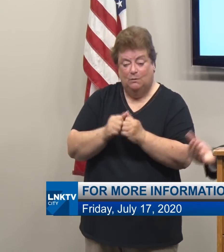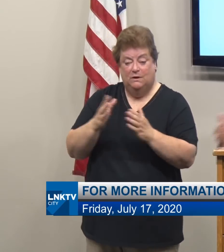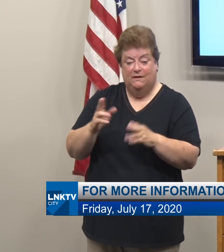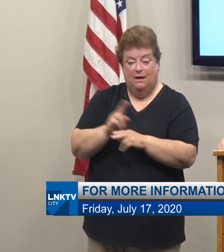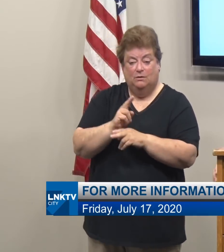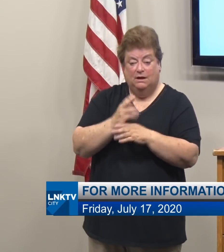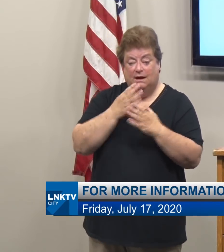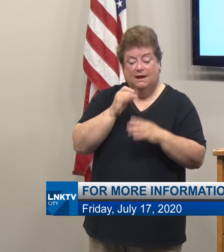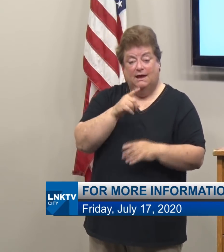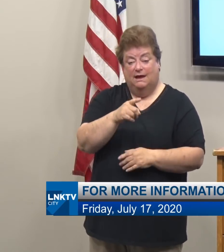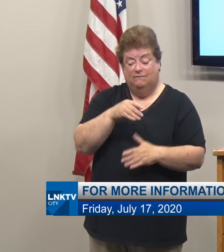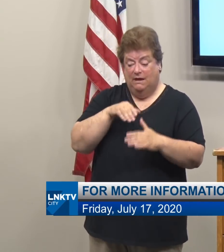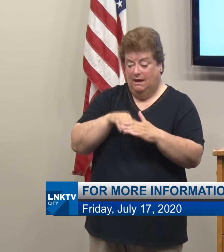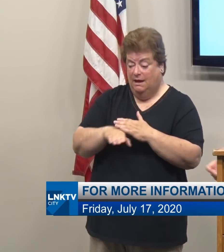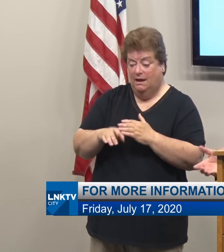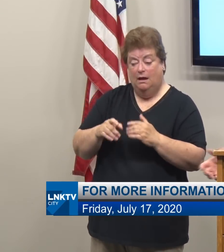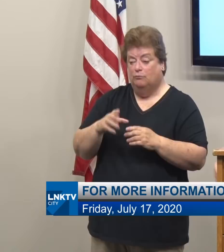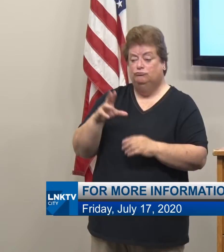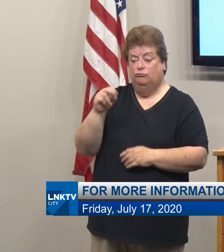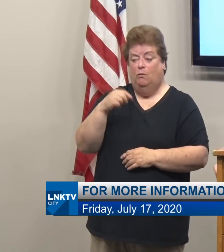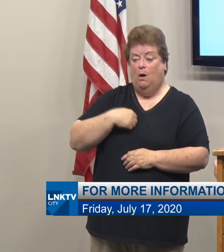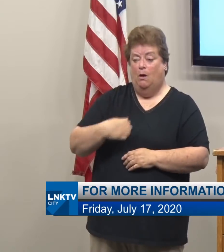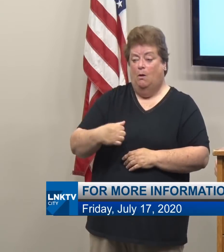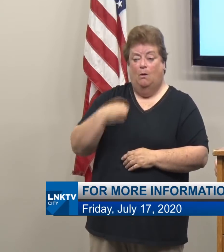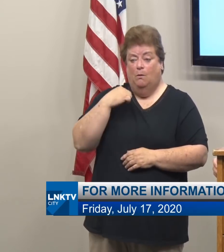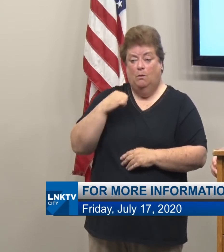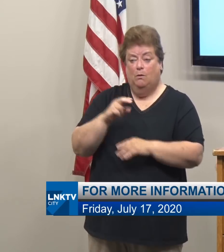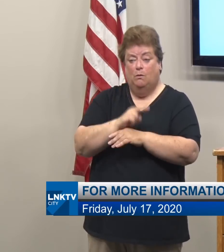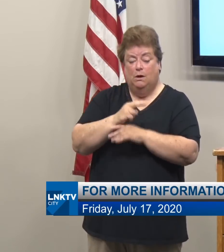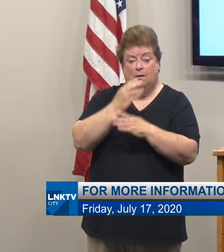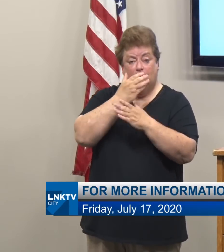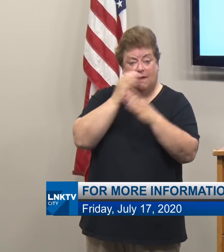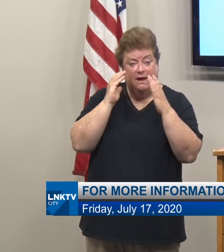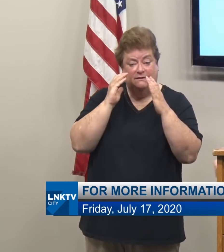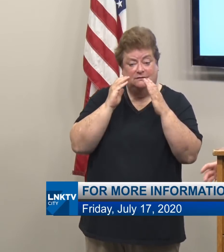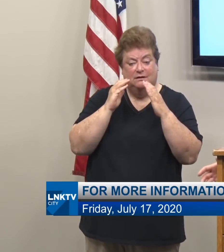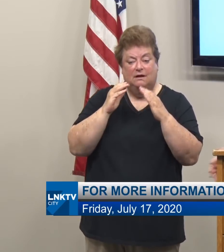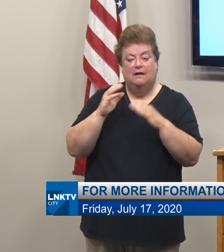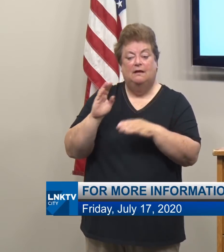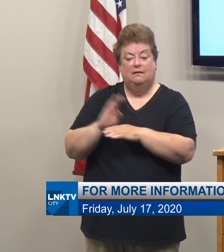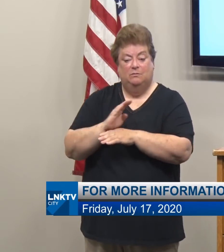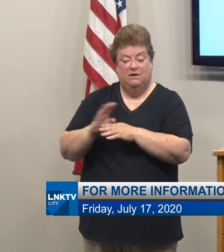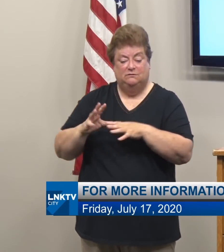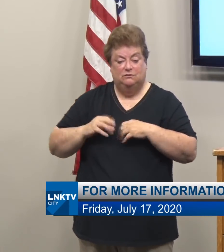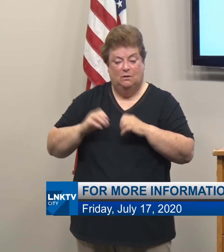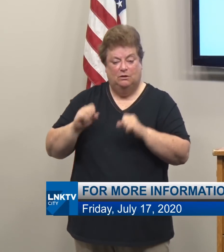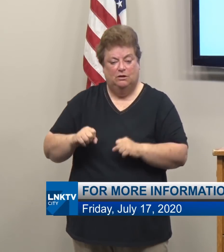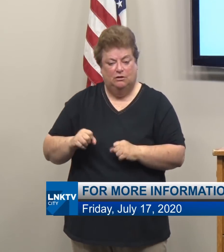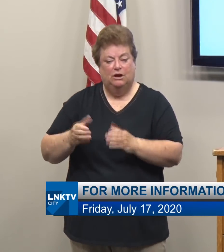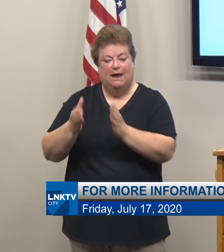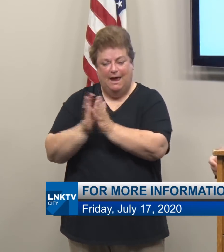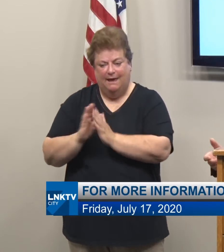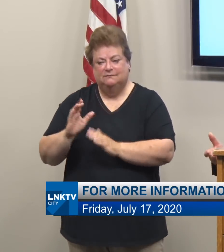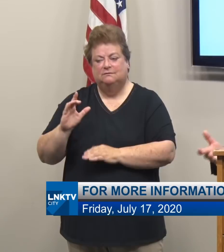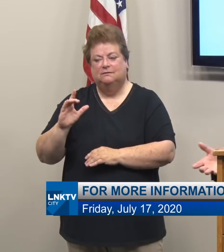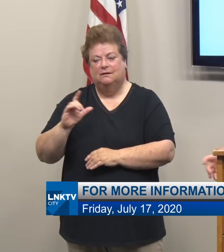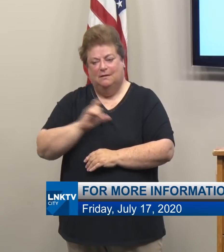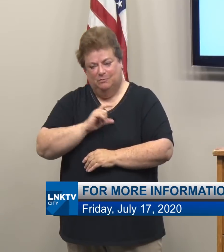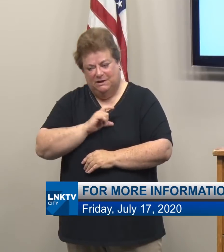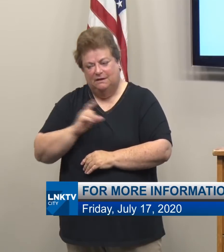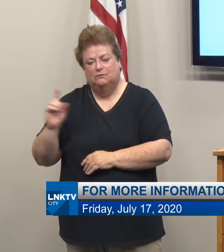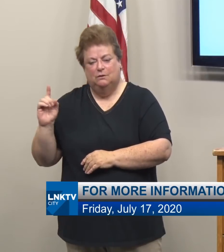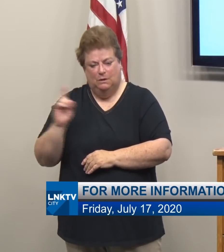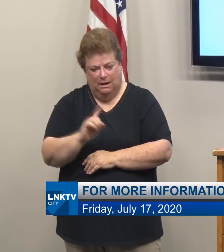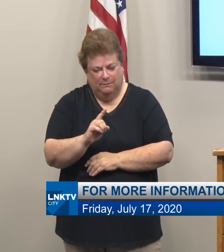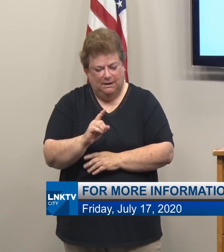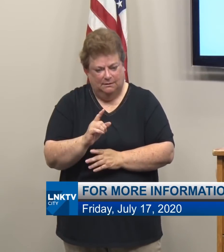a customer insists on coming in without a mask, the business owner could ask LPD to come in because they'd be